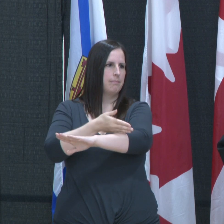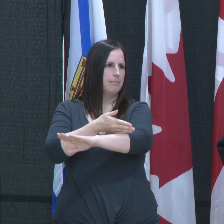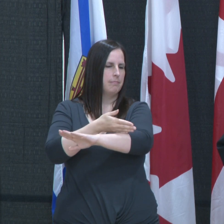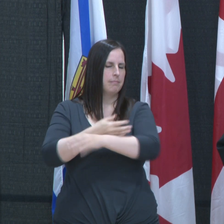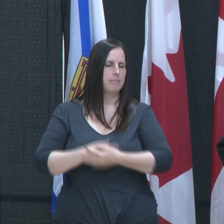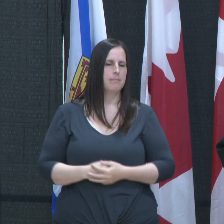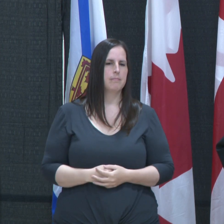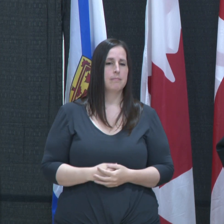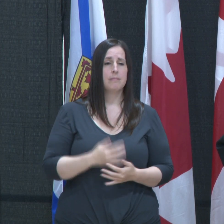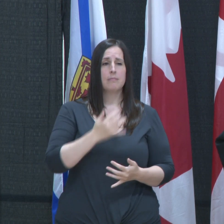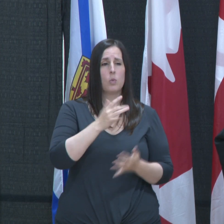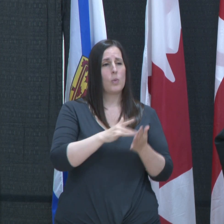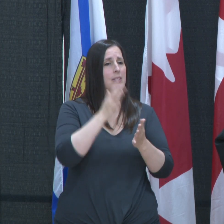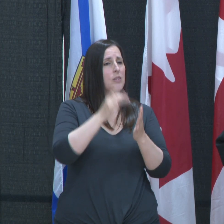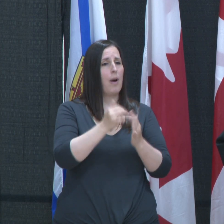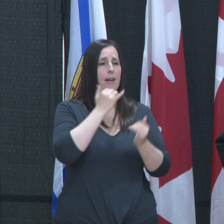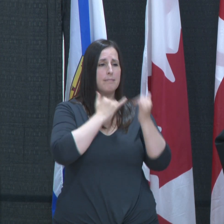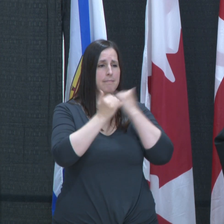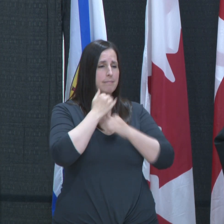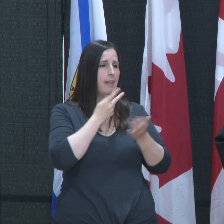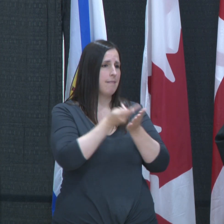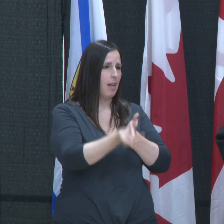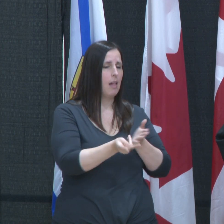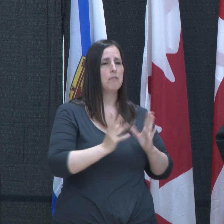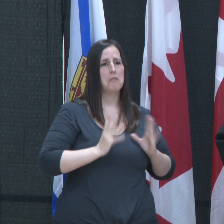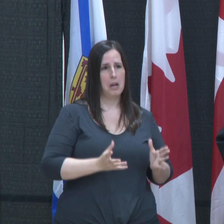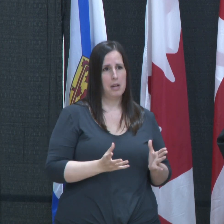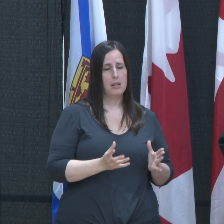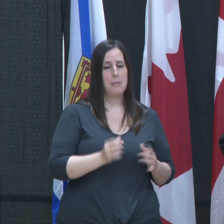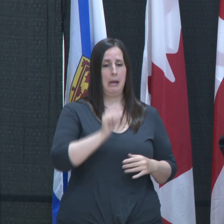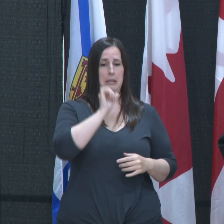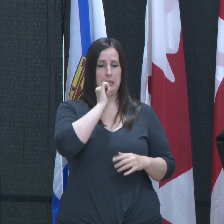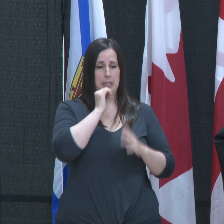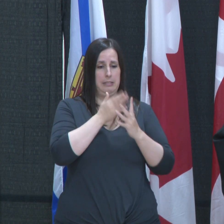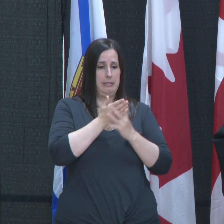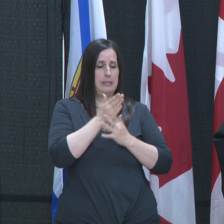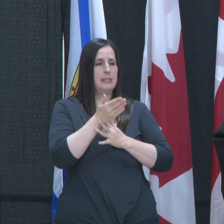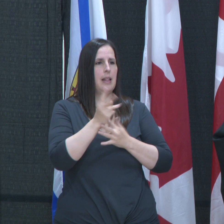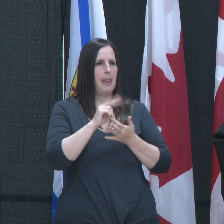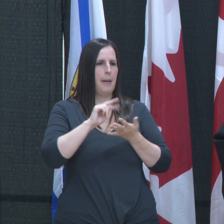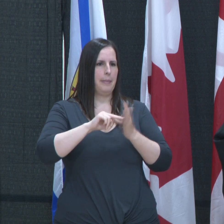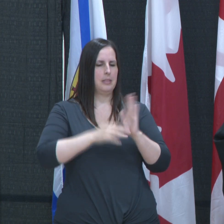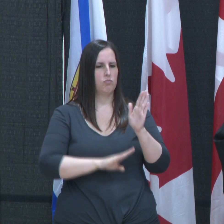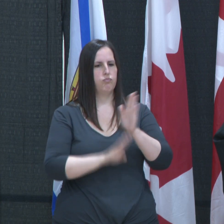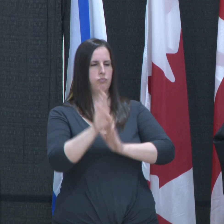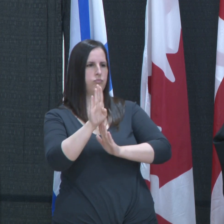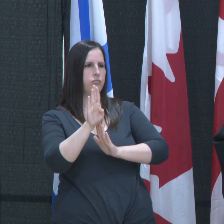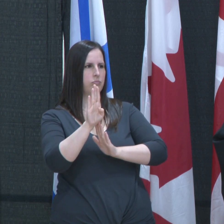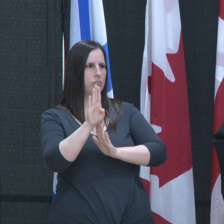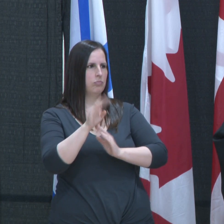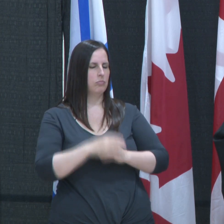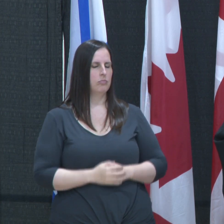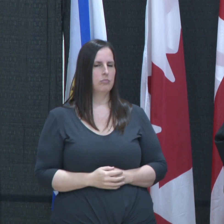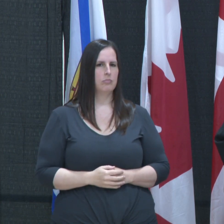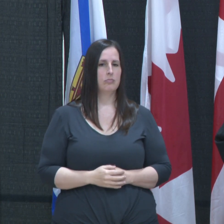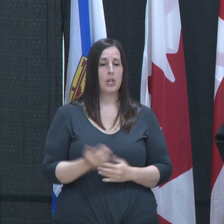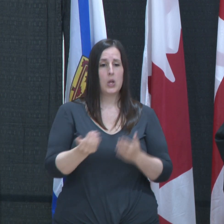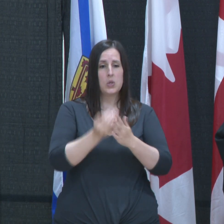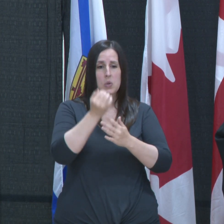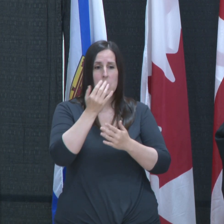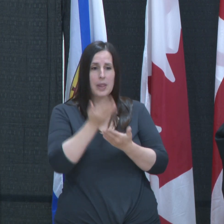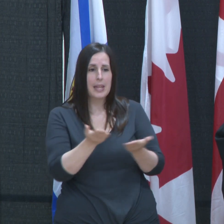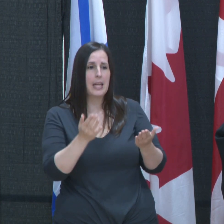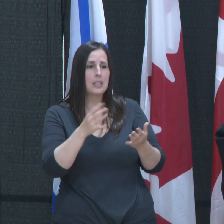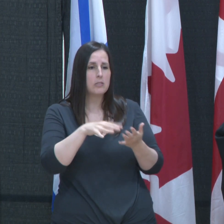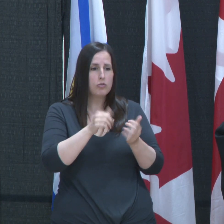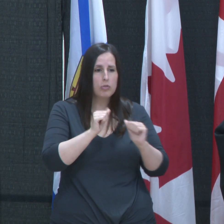once in a while. We're all human, and it is how we deal with failure that really helps us grow. Try new things, learn from